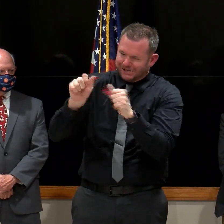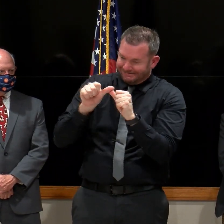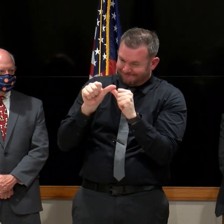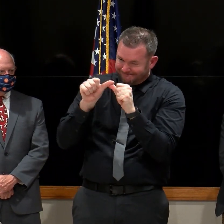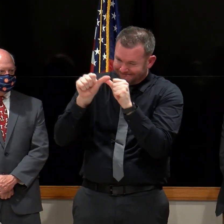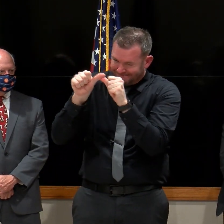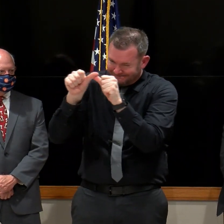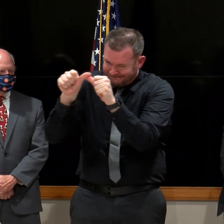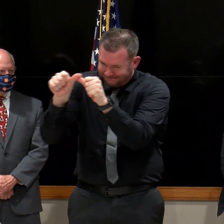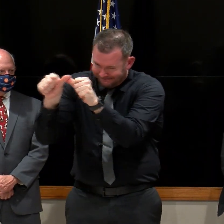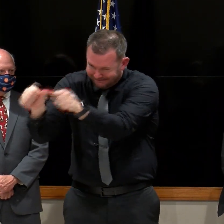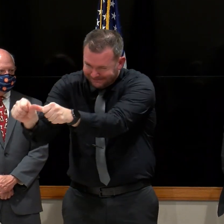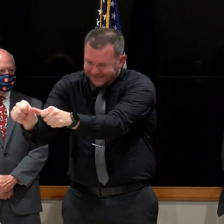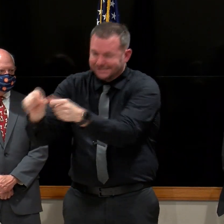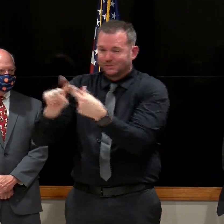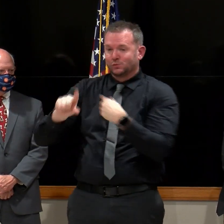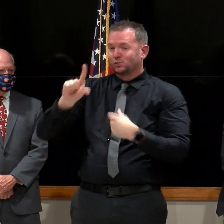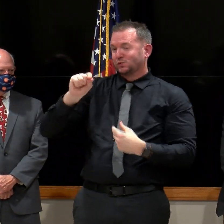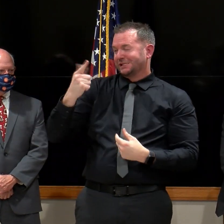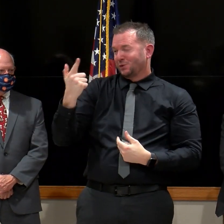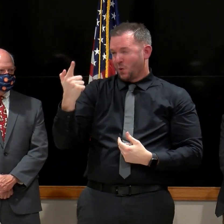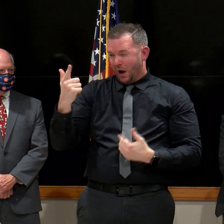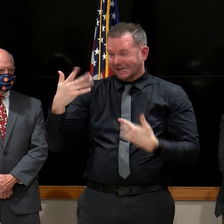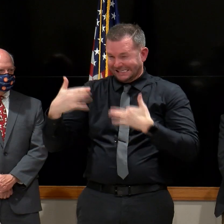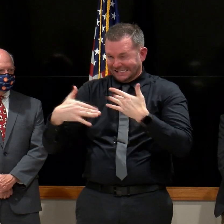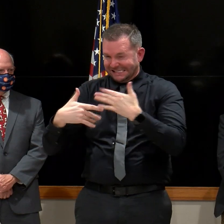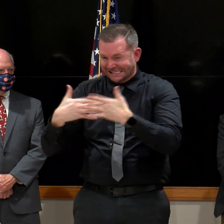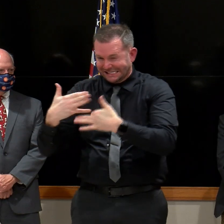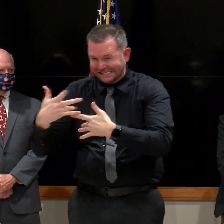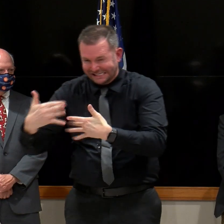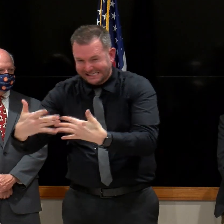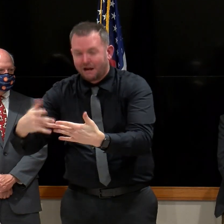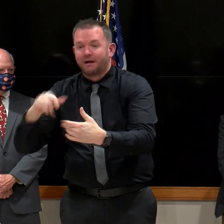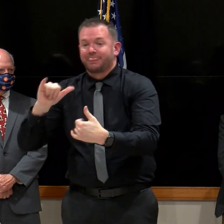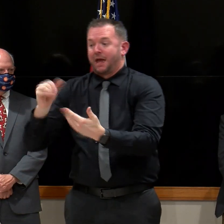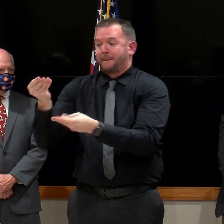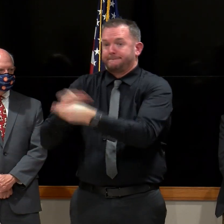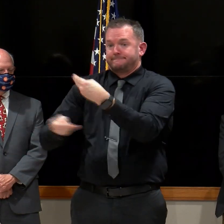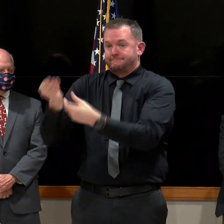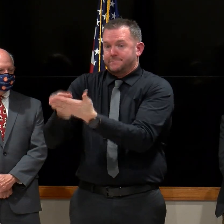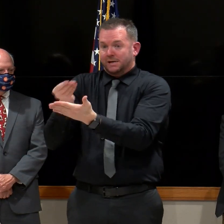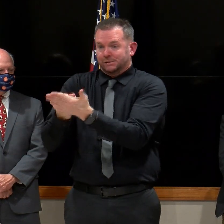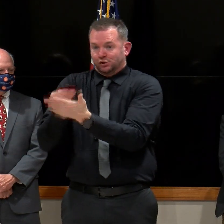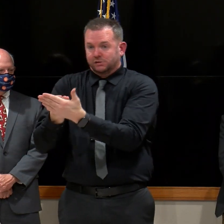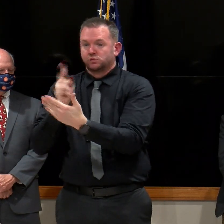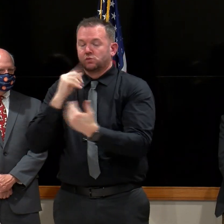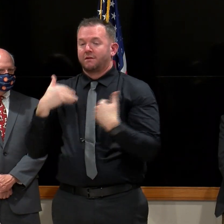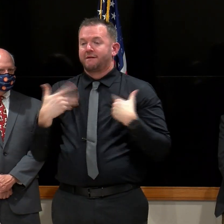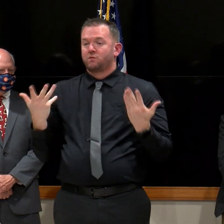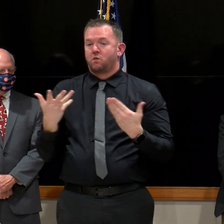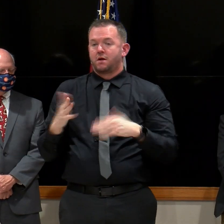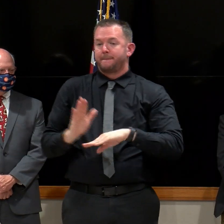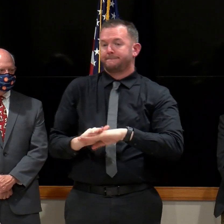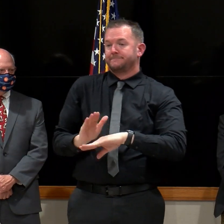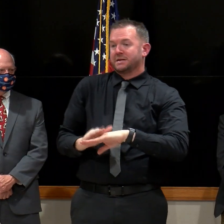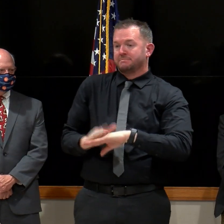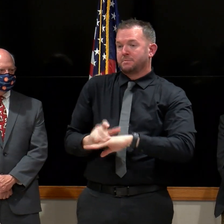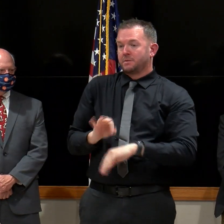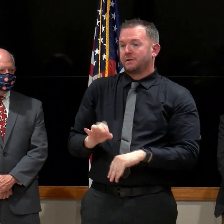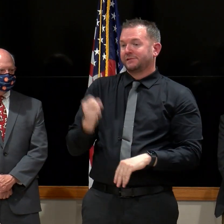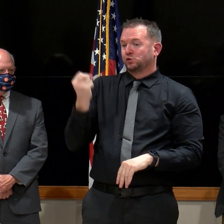cap, $12 billion, so that we could get more money to our local communities. We will continue to work on that and be